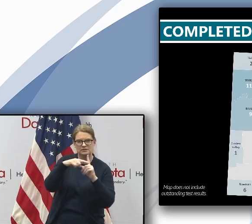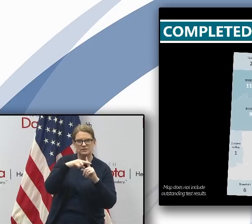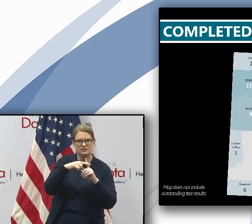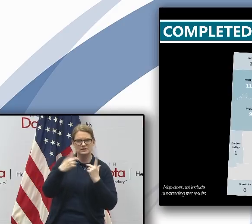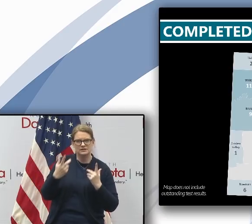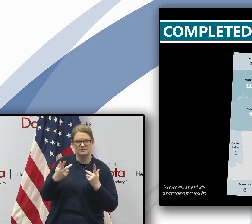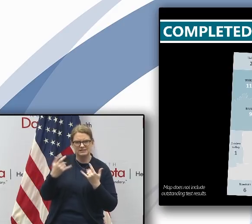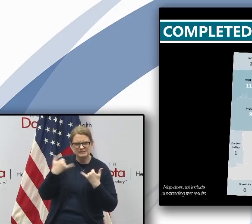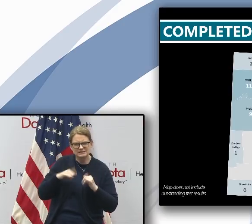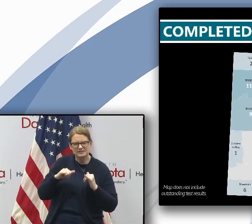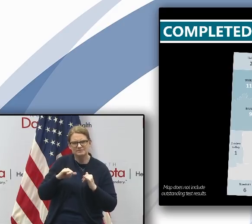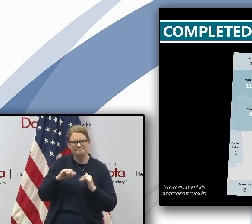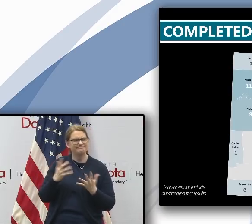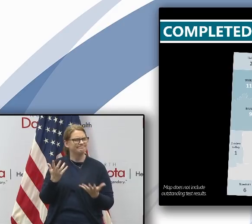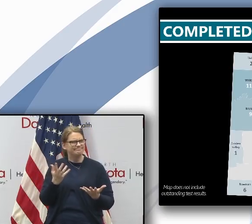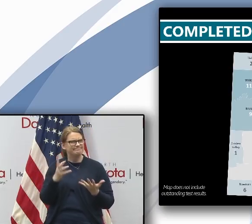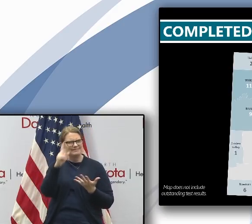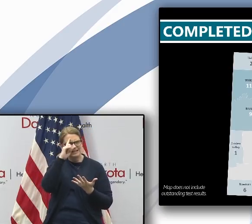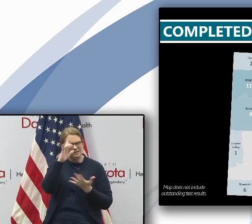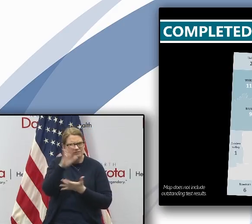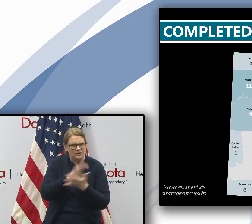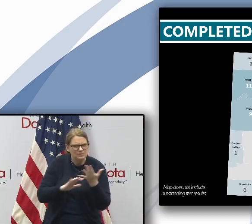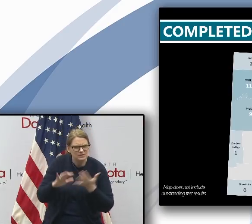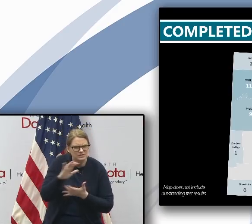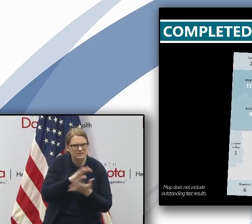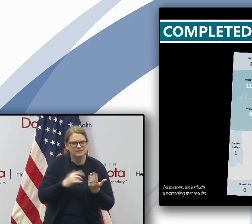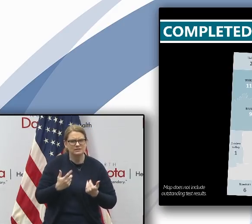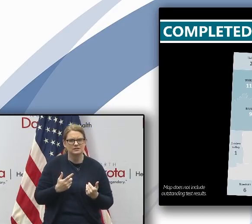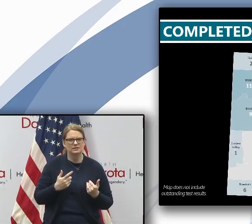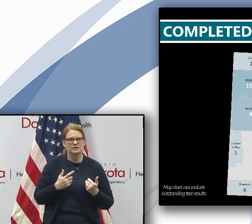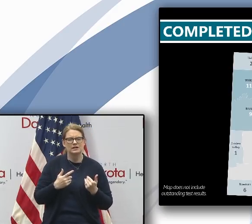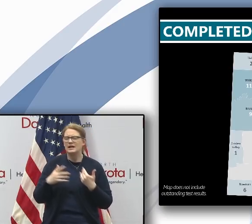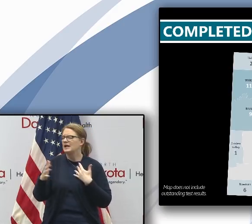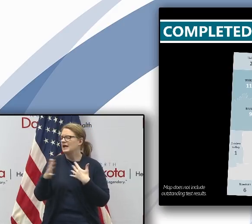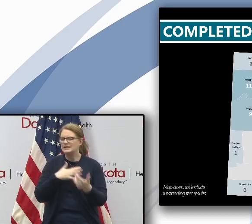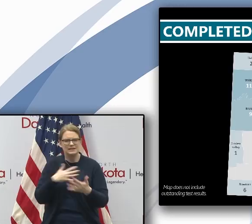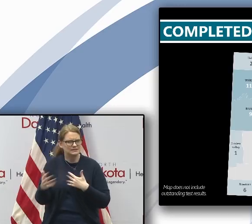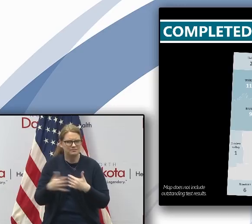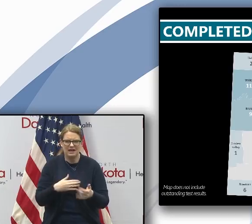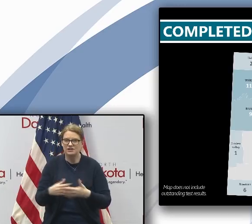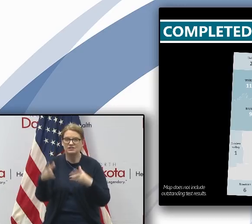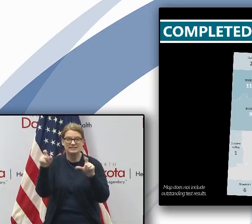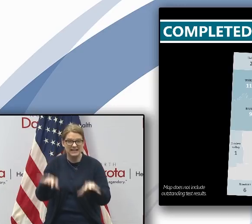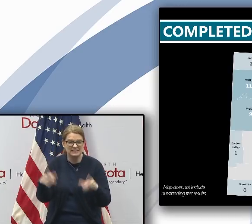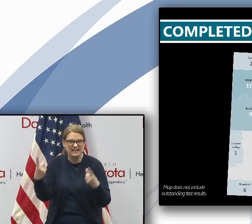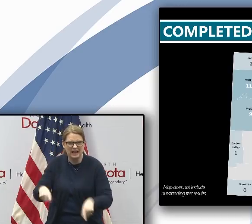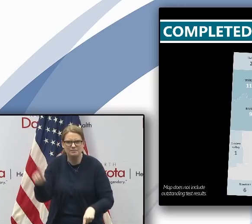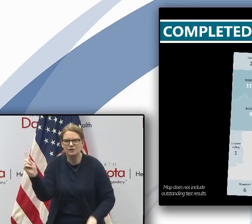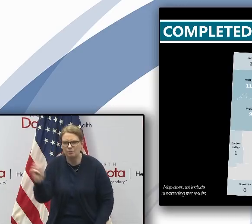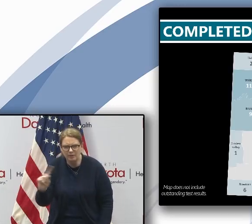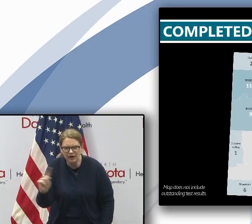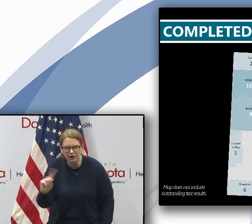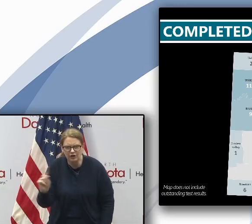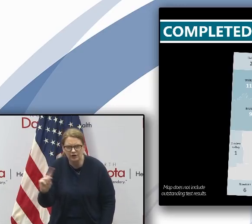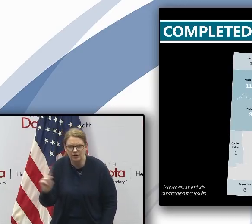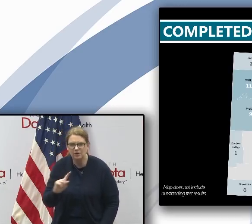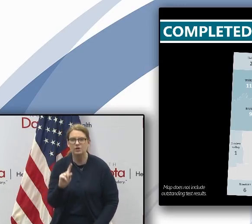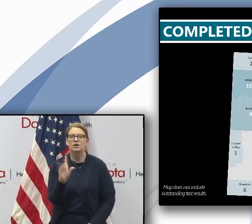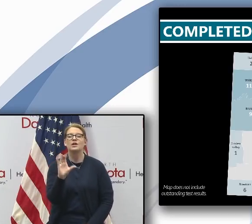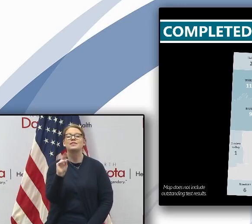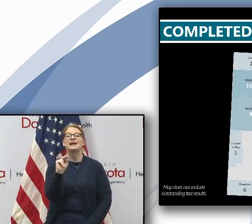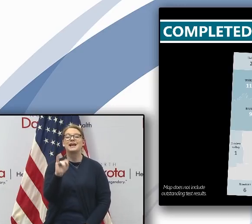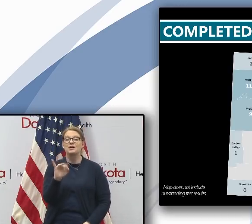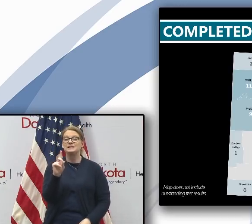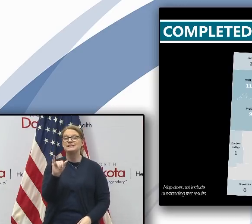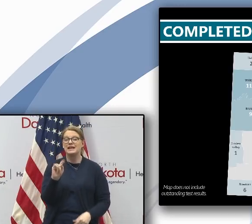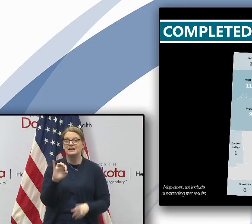confusion that the positives are, regardless of where you had the test taken, the county data that we show is what the address